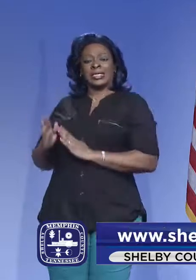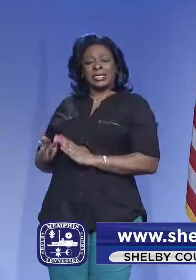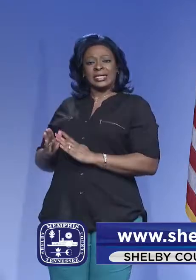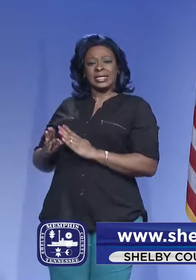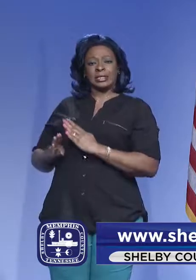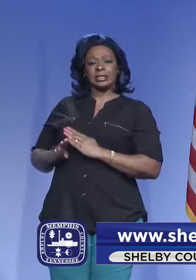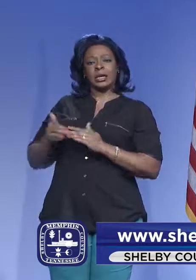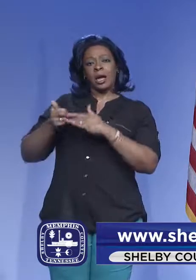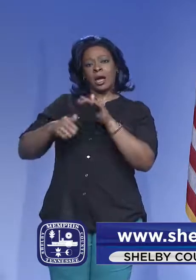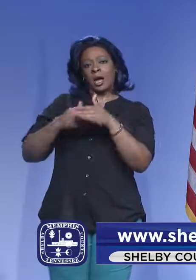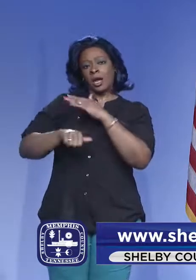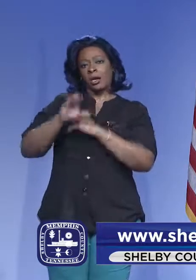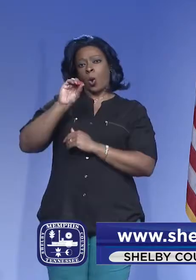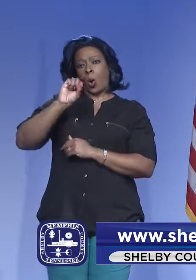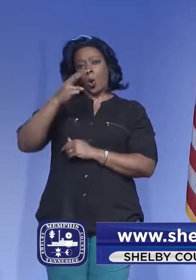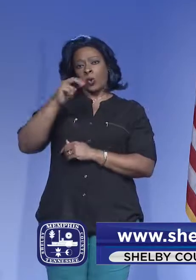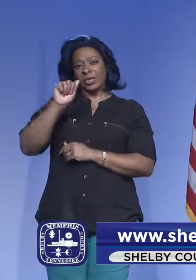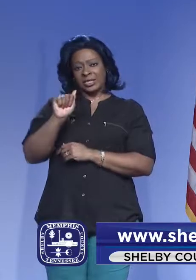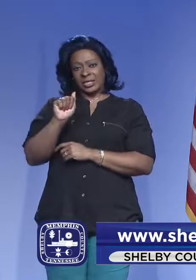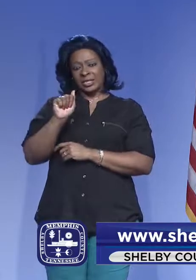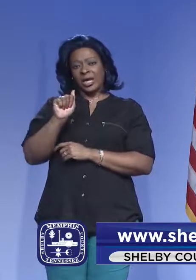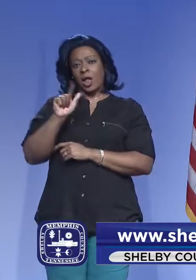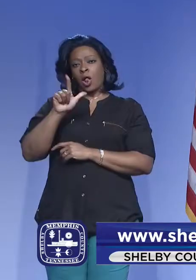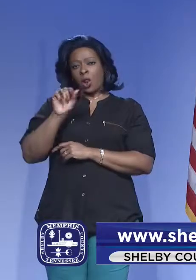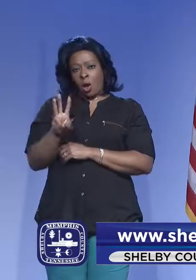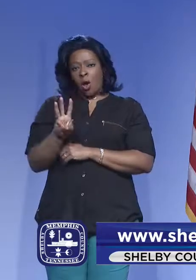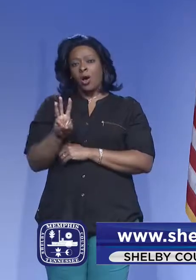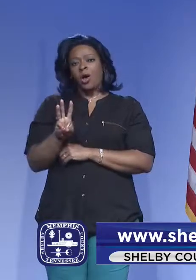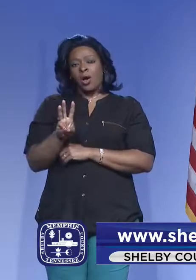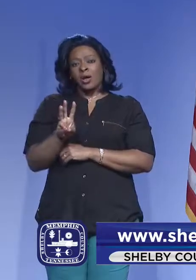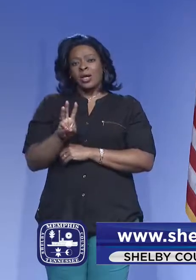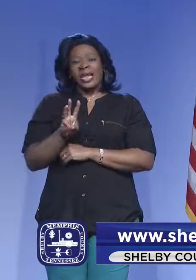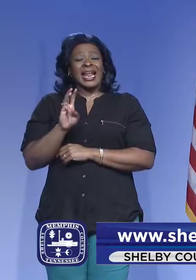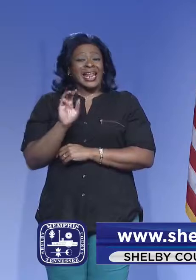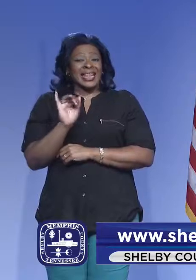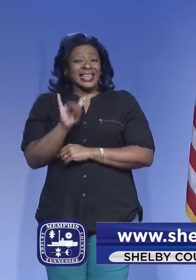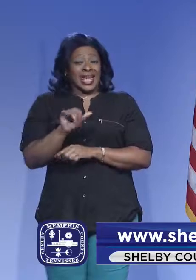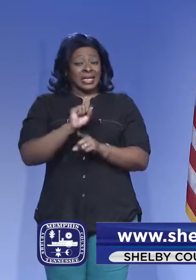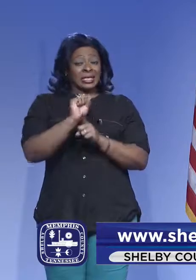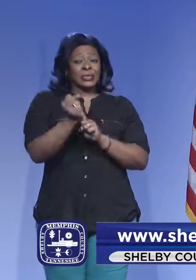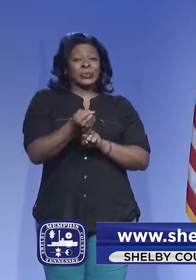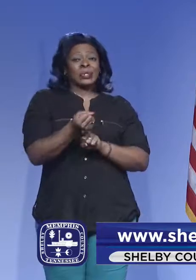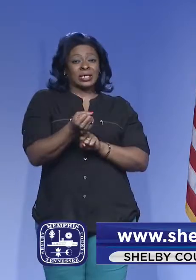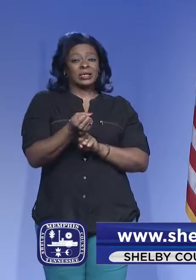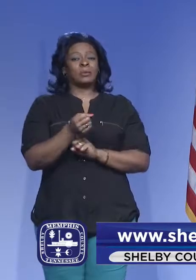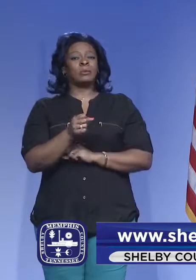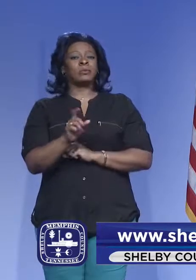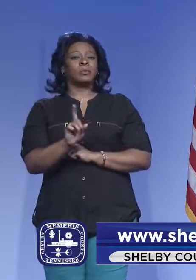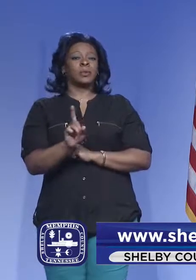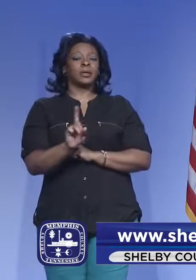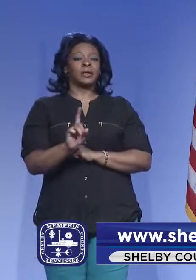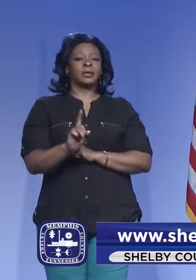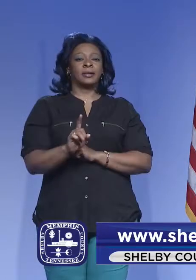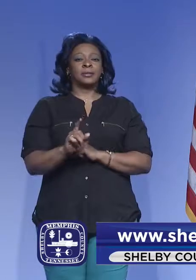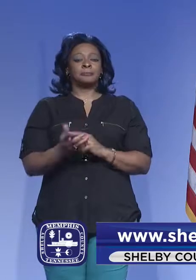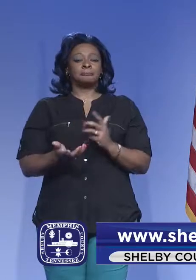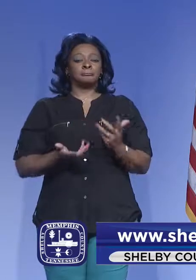under OSHA guidance and law. And so in those situations where